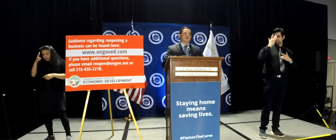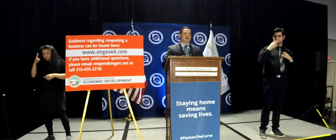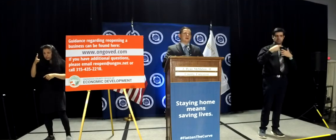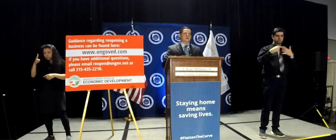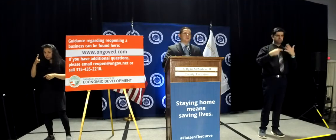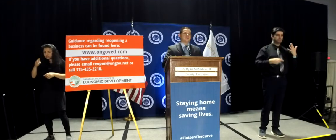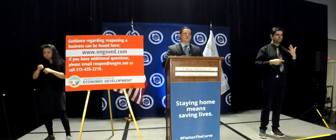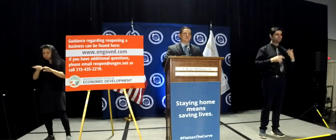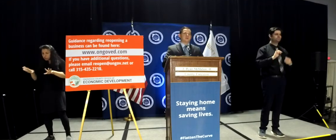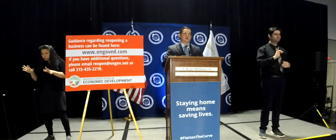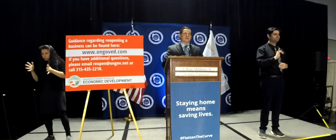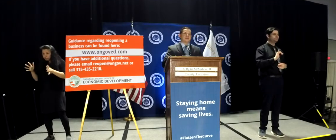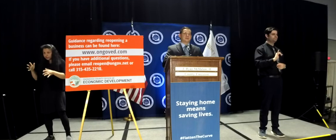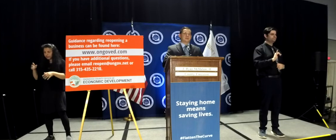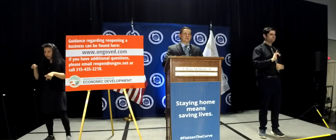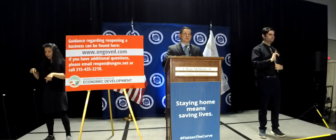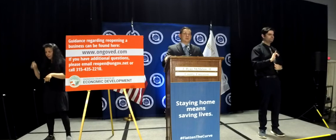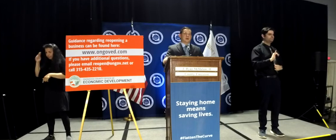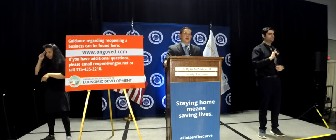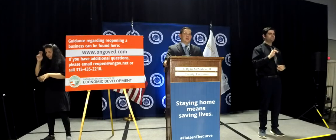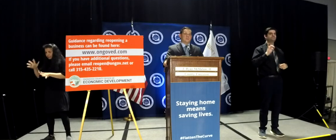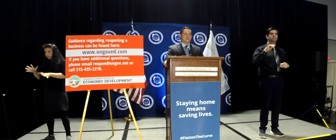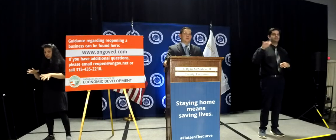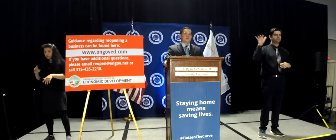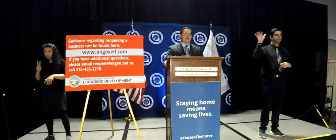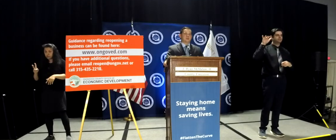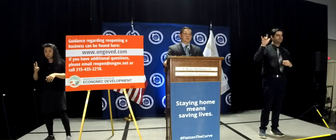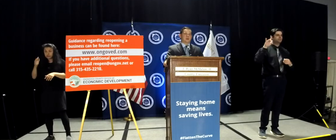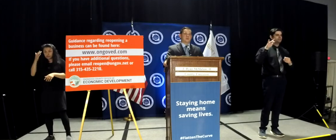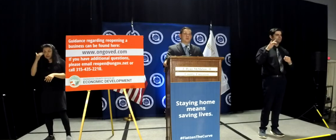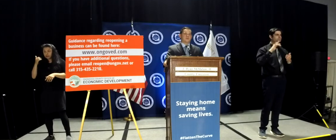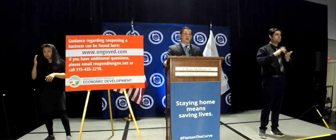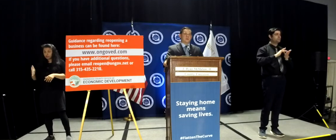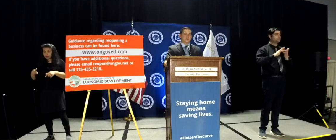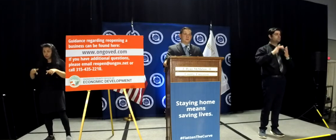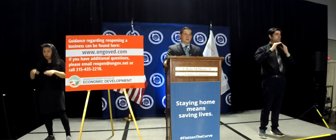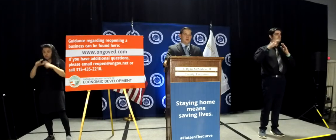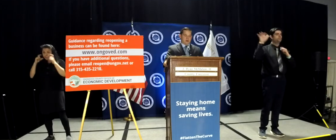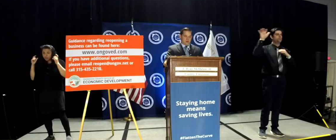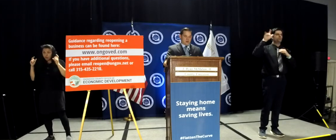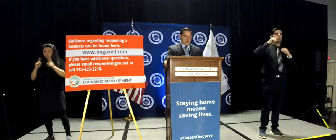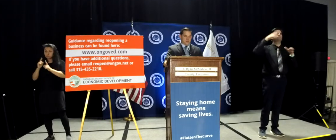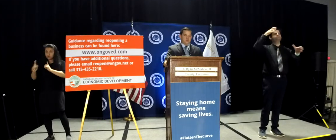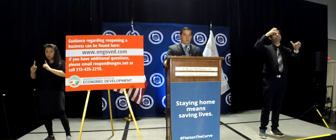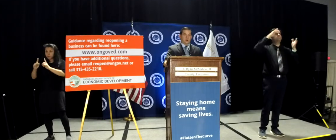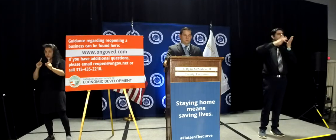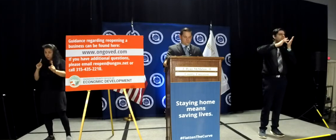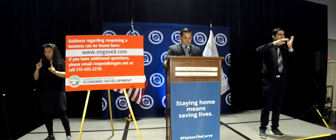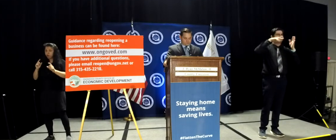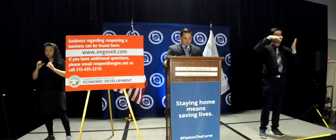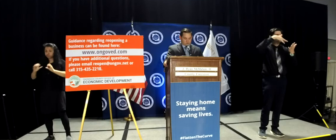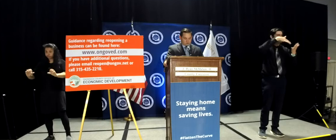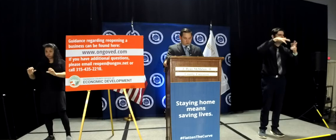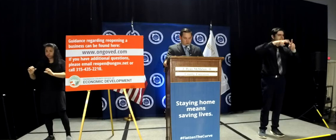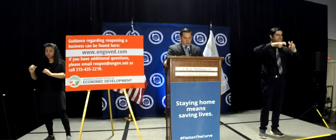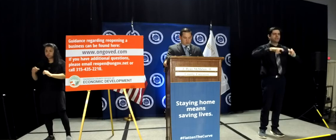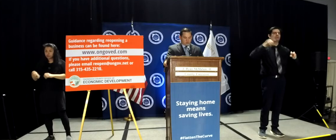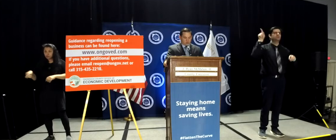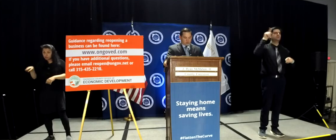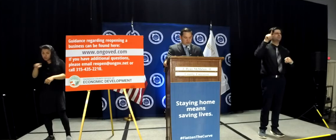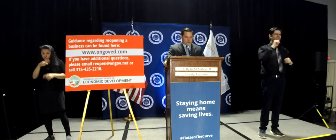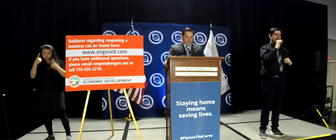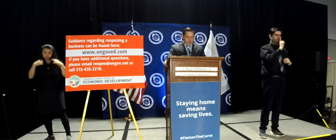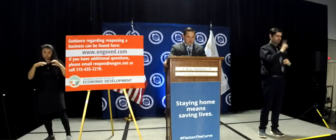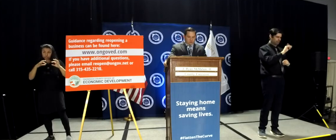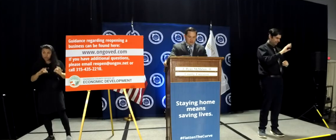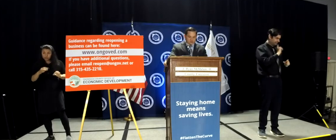why you need to be very diligent and protect yourself and your family and be smart. Looking at